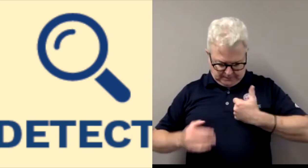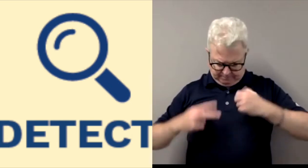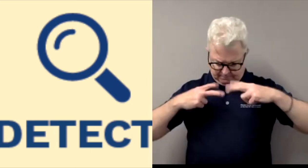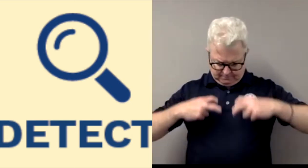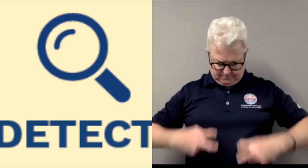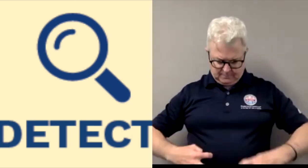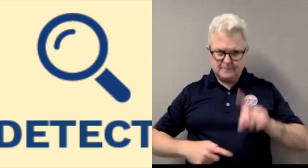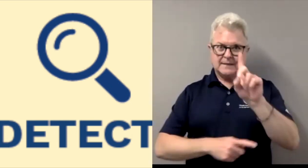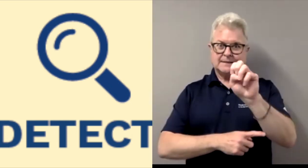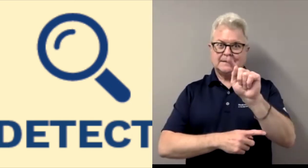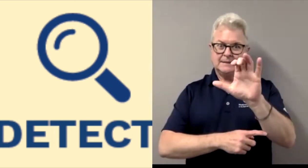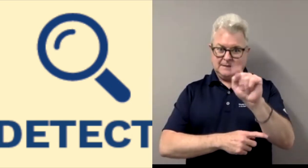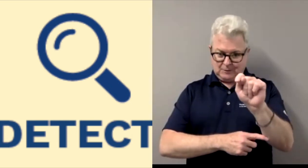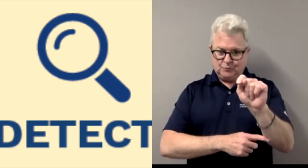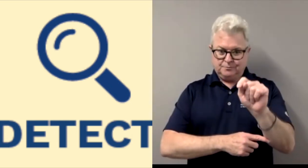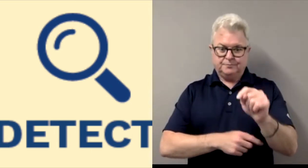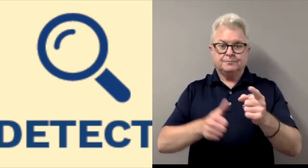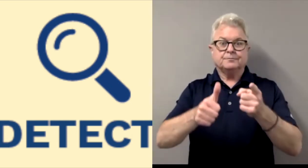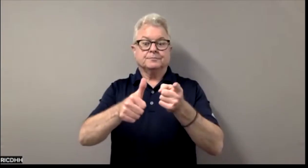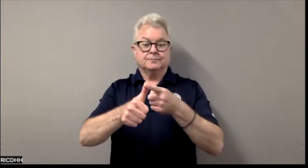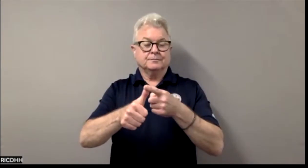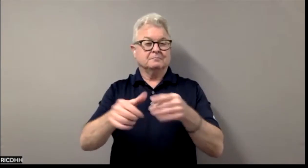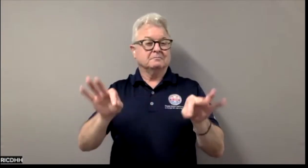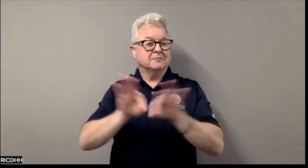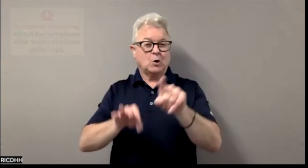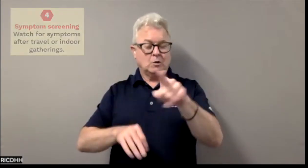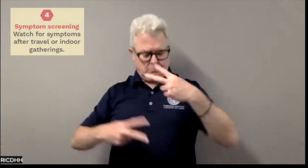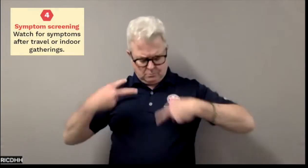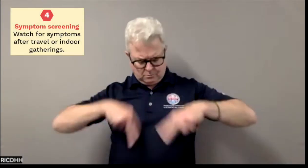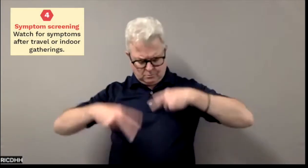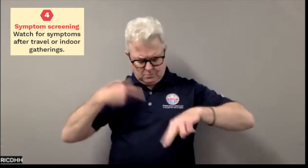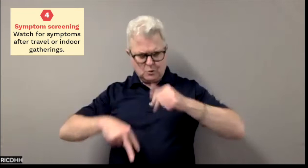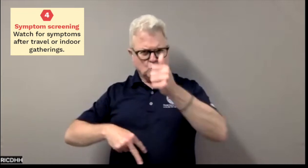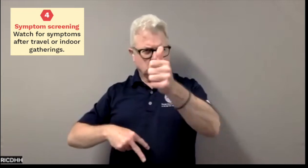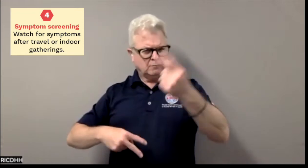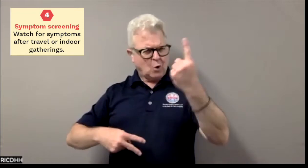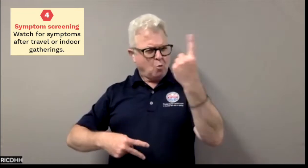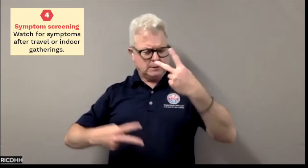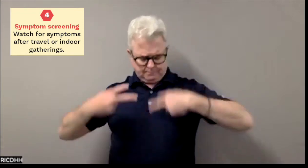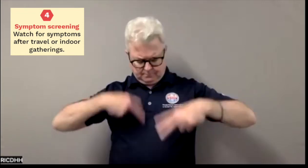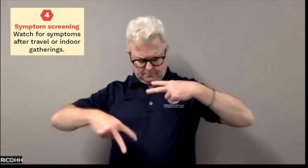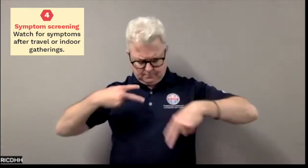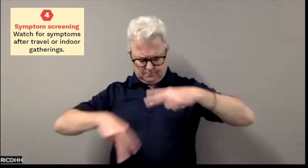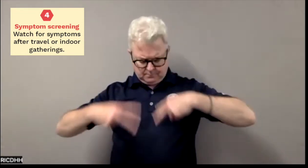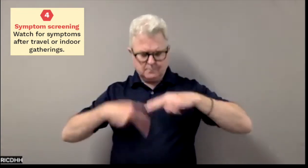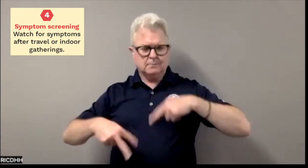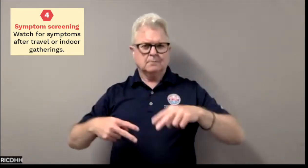detection, which contains the 4th and 5th tool. The 4th tool is